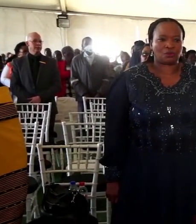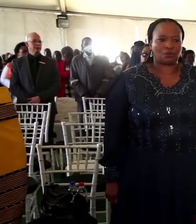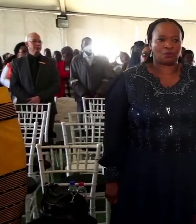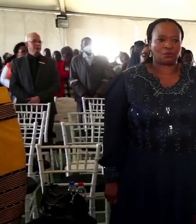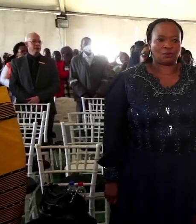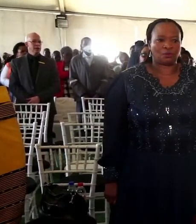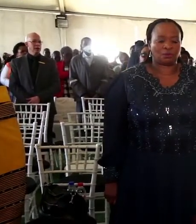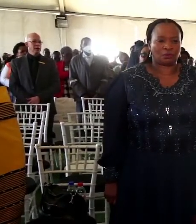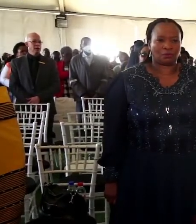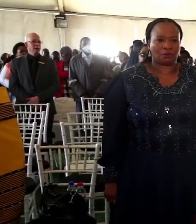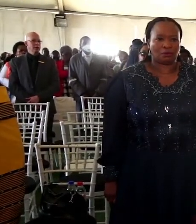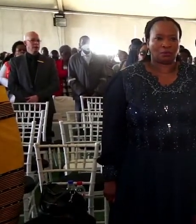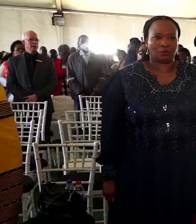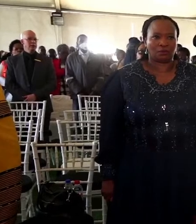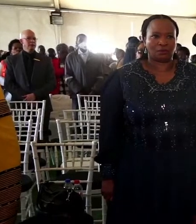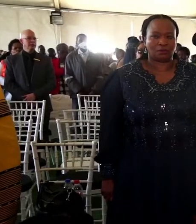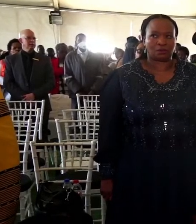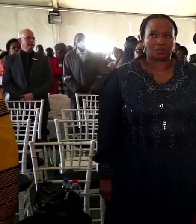zoyetu.